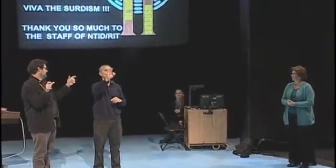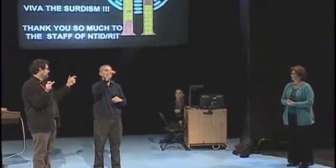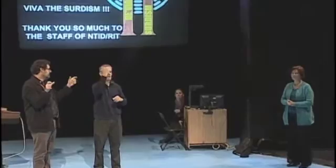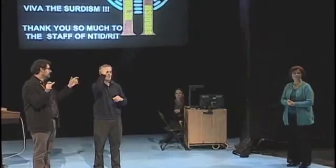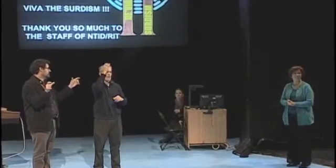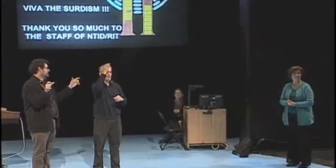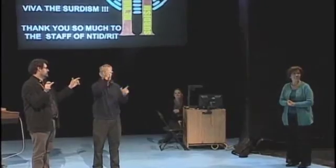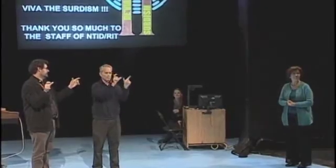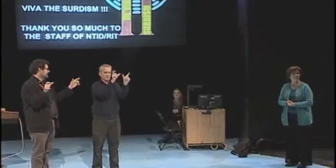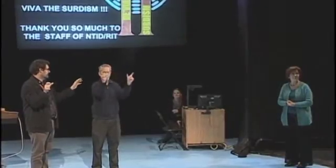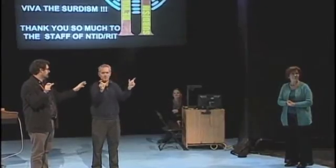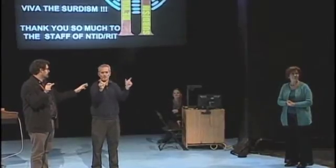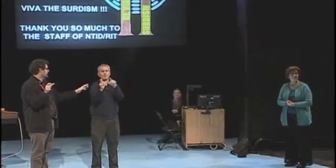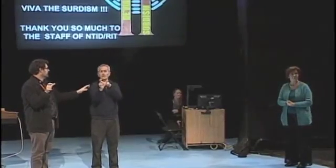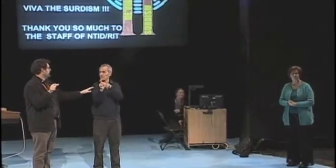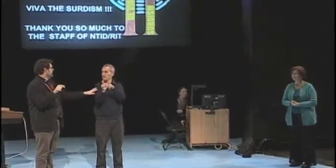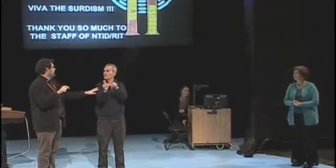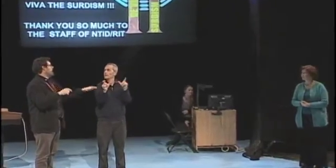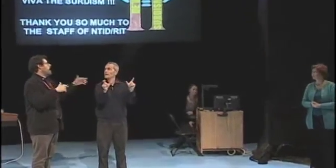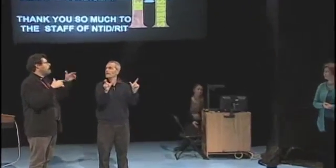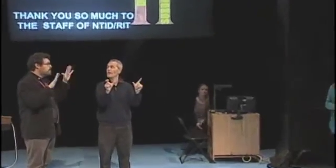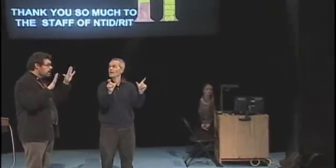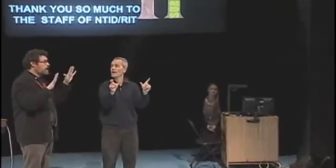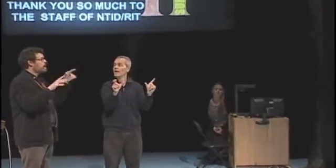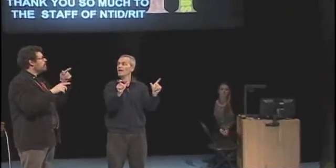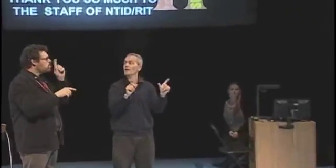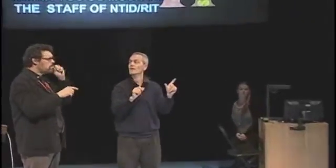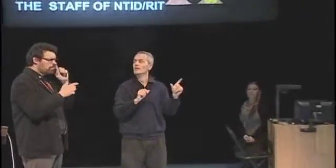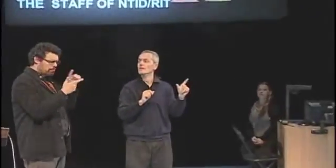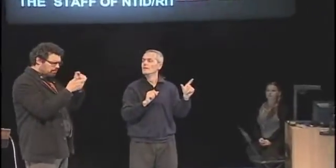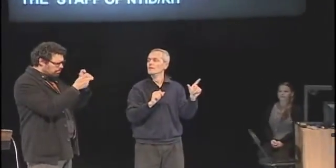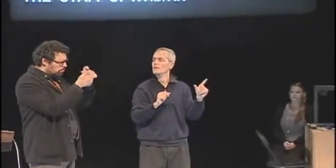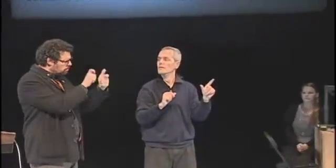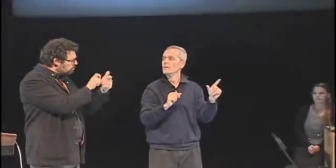In English, it would be deafness with a capital D.